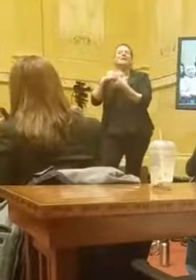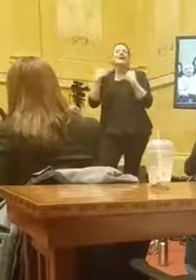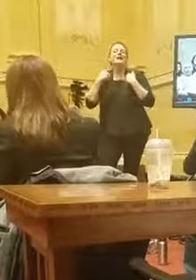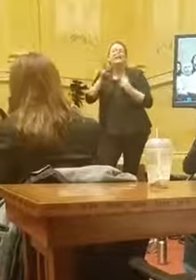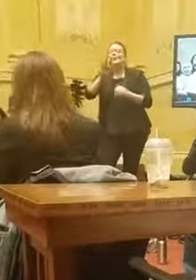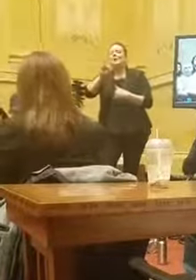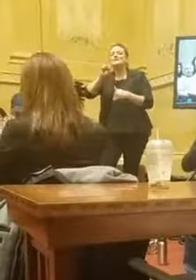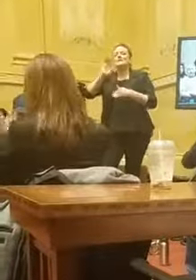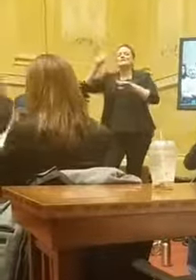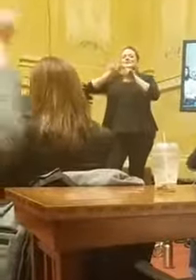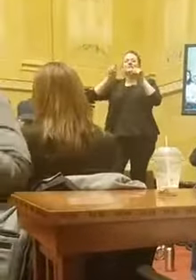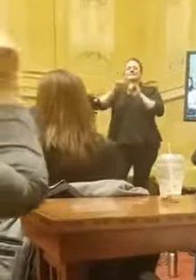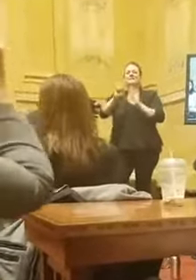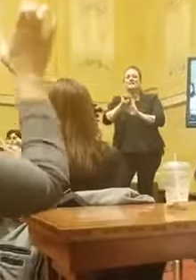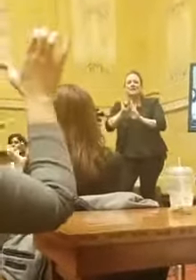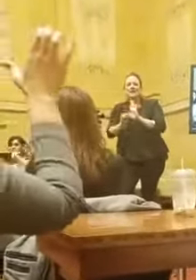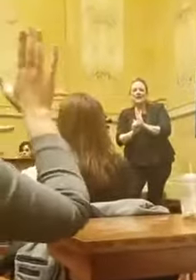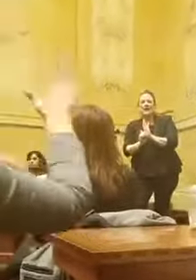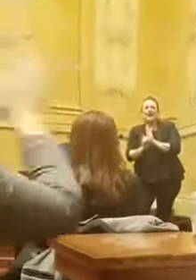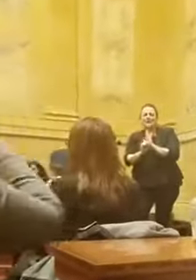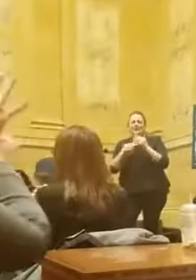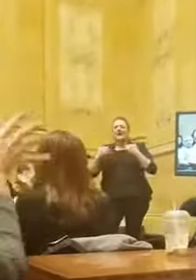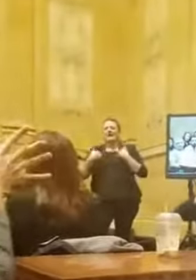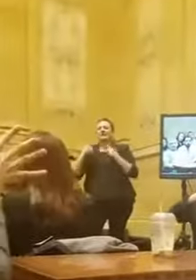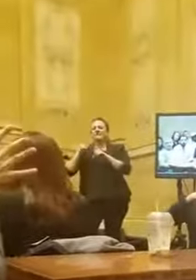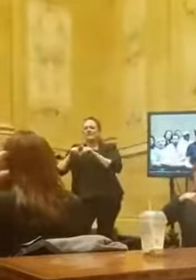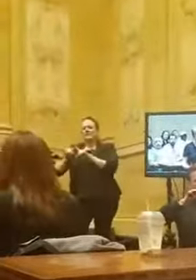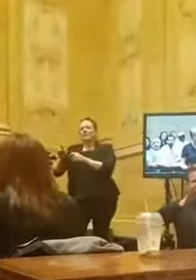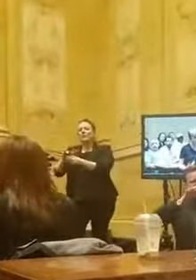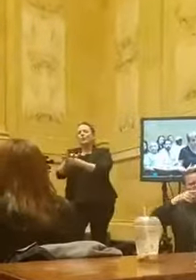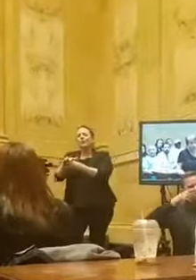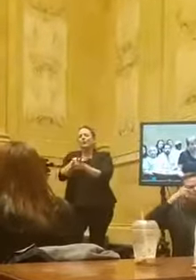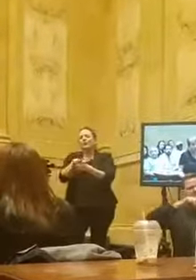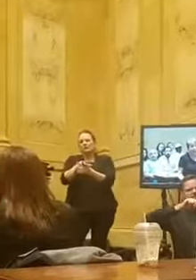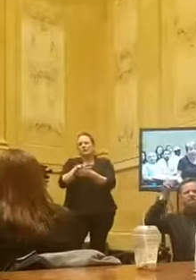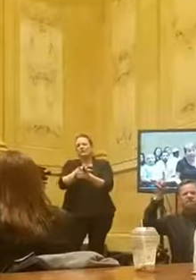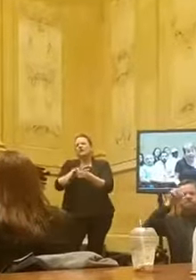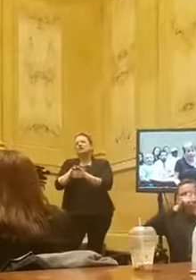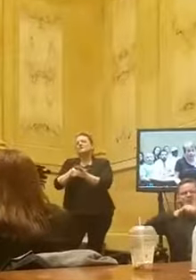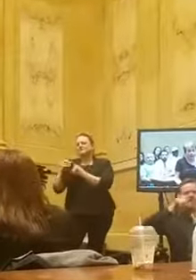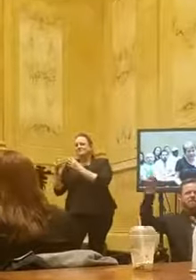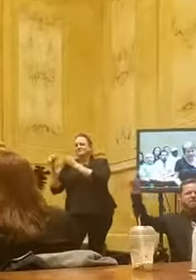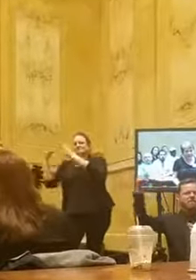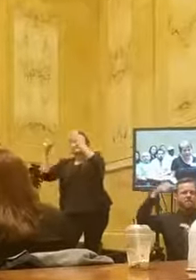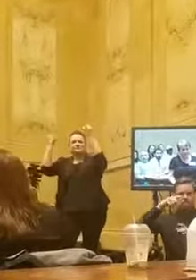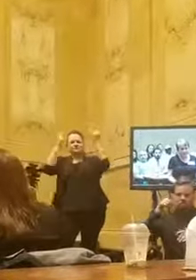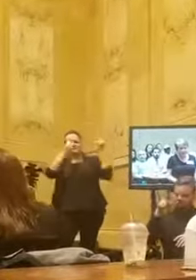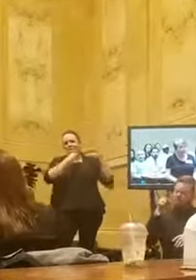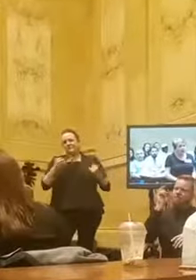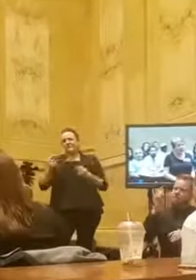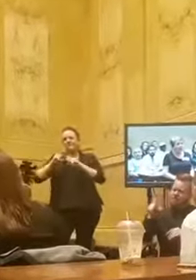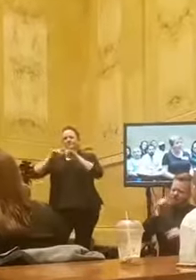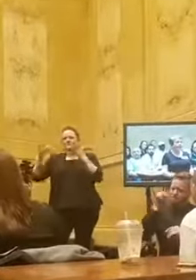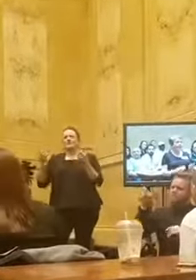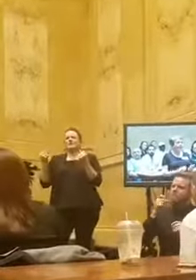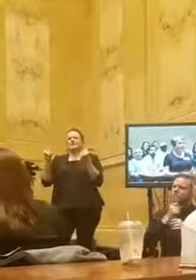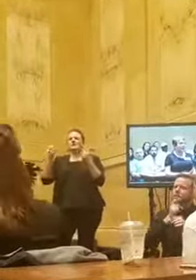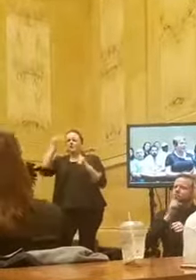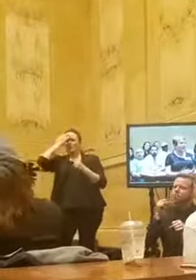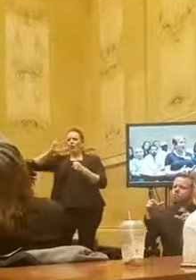the hospital with you and you're signing a sign from Wisconsin, they might not know what that sign is. We need